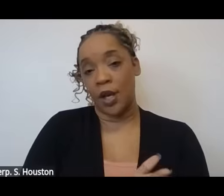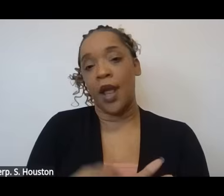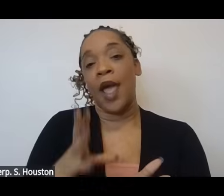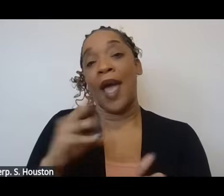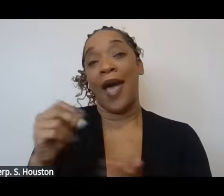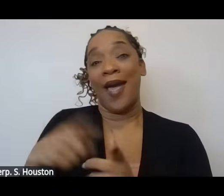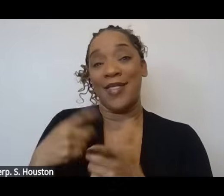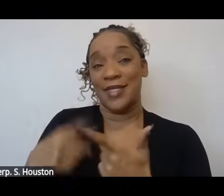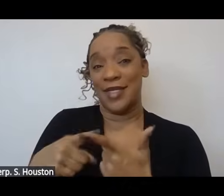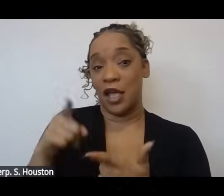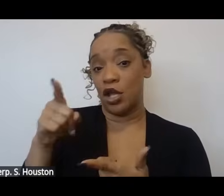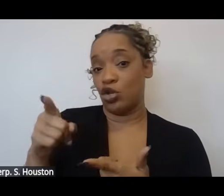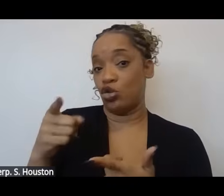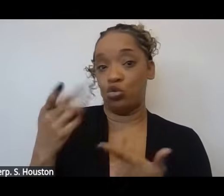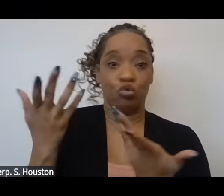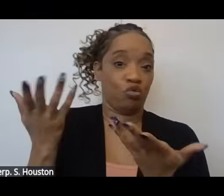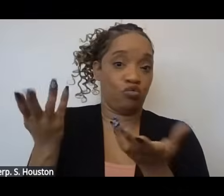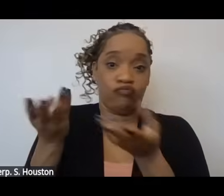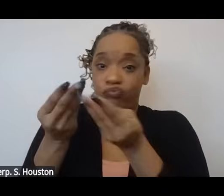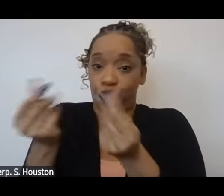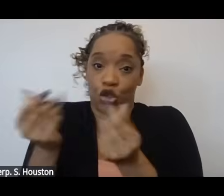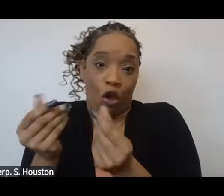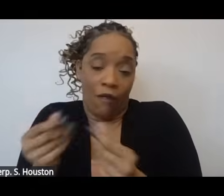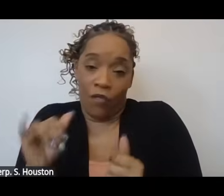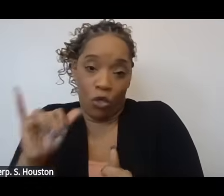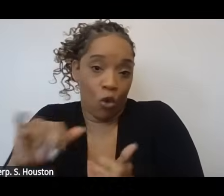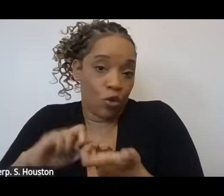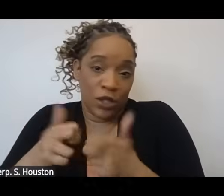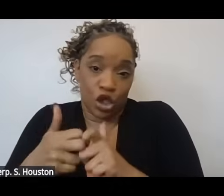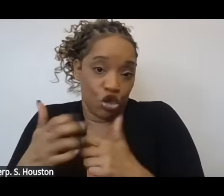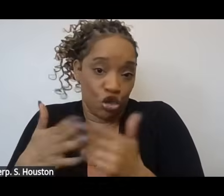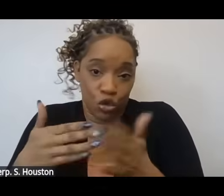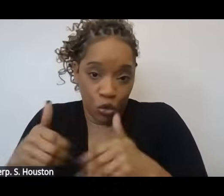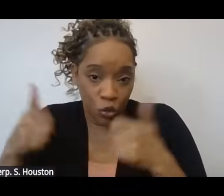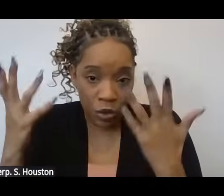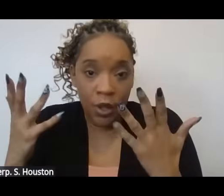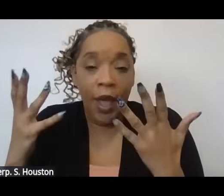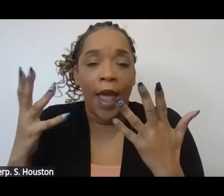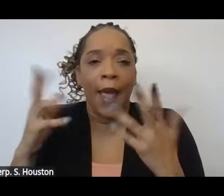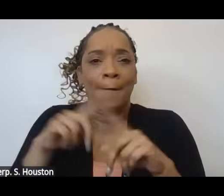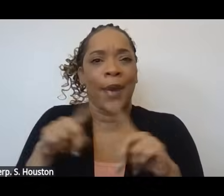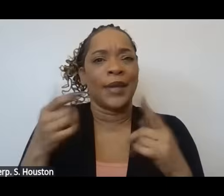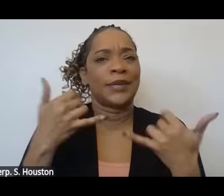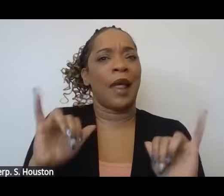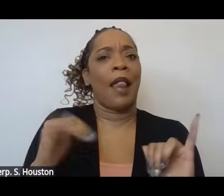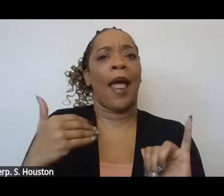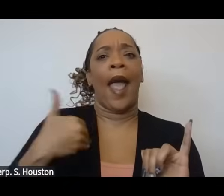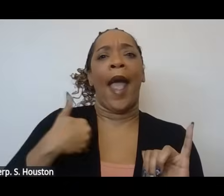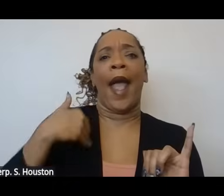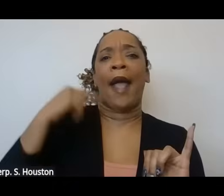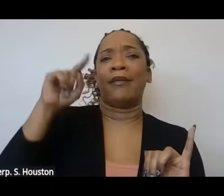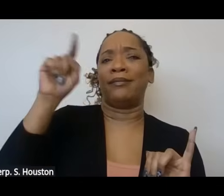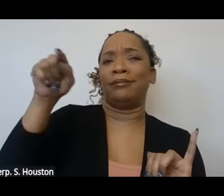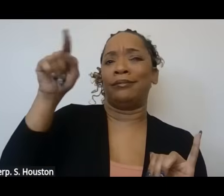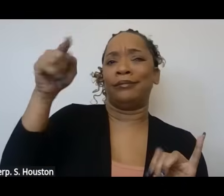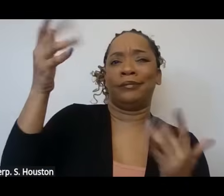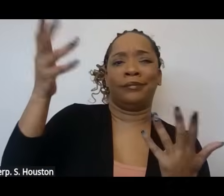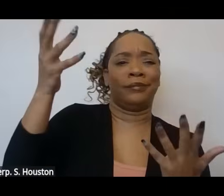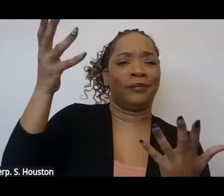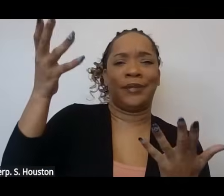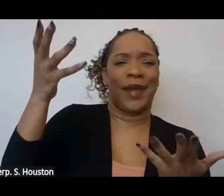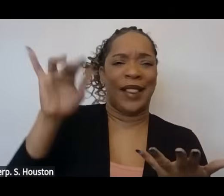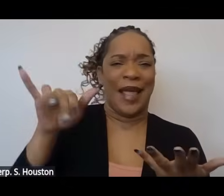those to however you've resolved those, and then somehow these are still out there hanging, and that doesn't make any sense, and it just